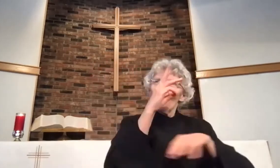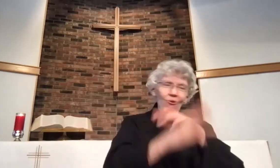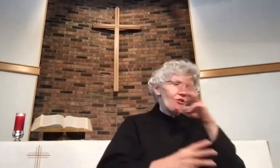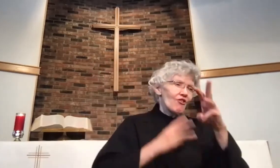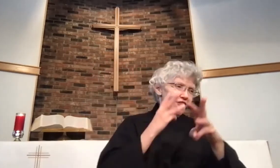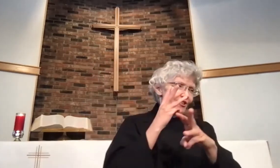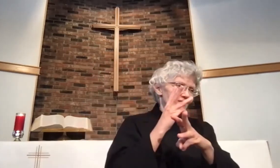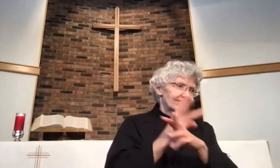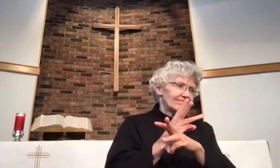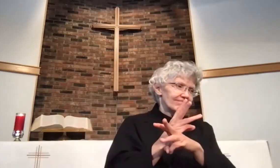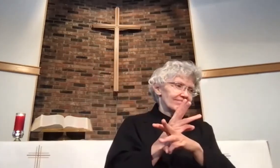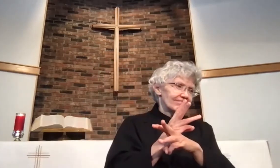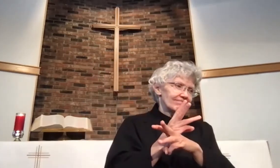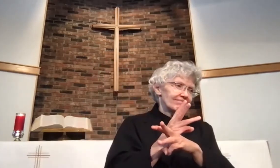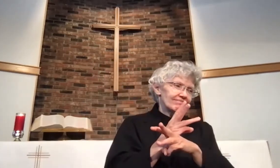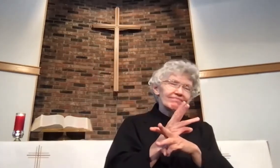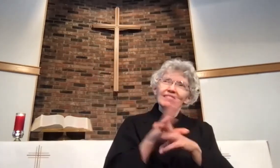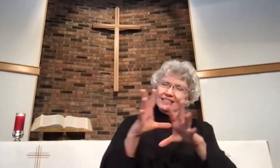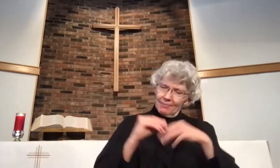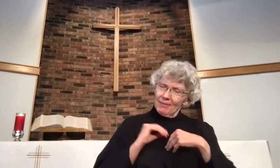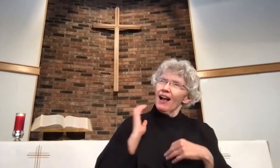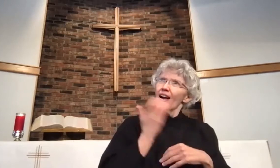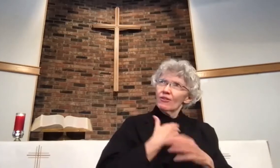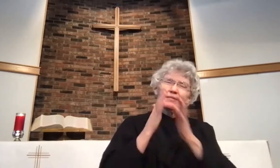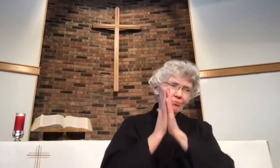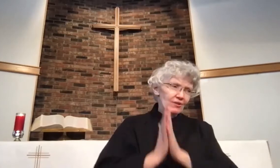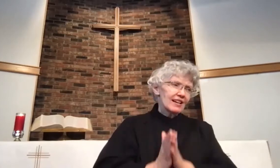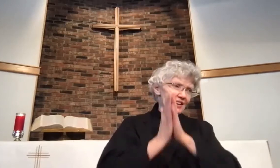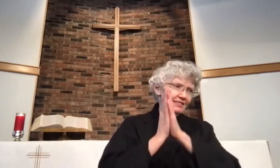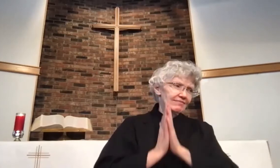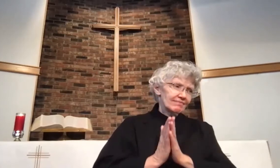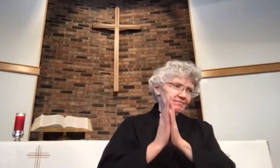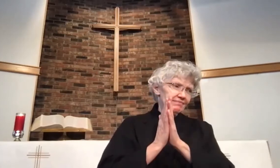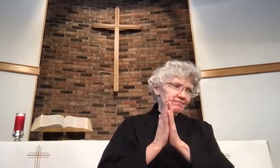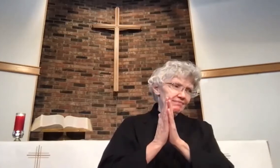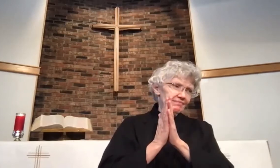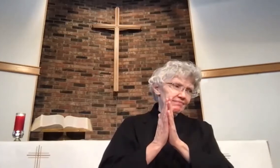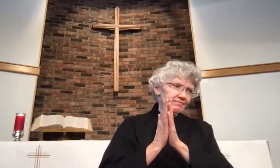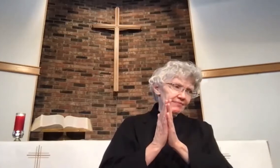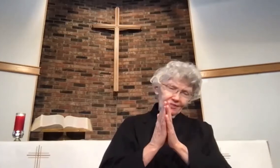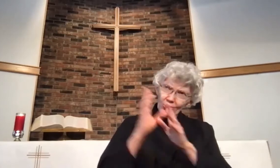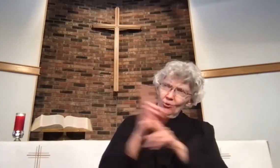Lord Jesus, light of the world, accept our prayers.